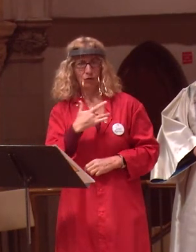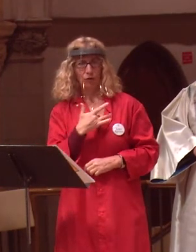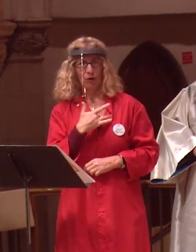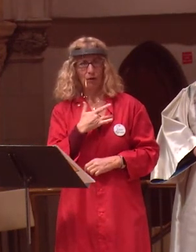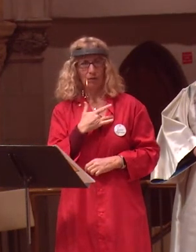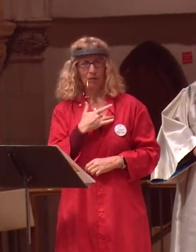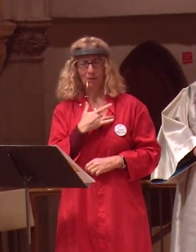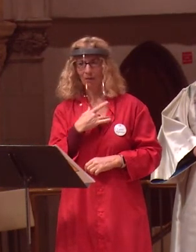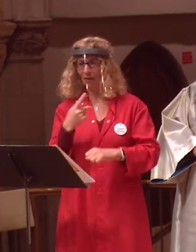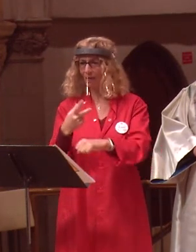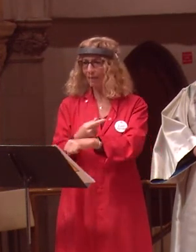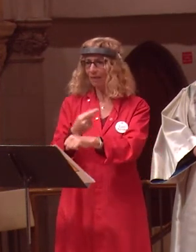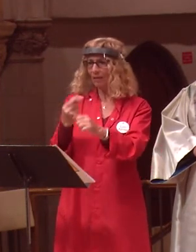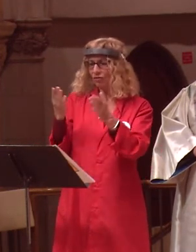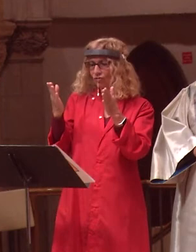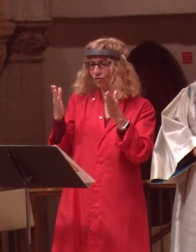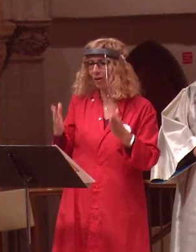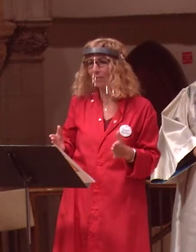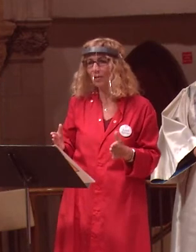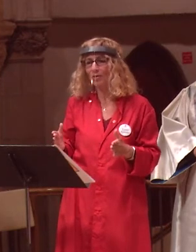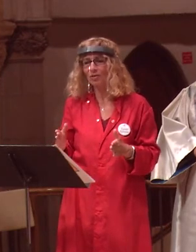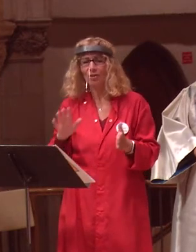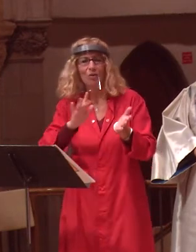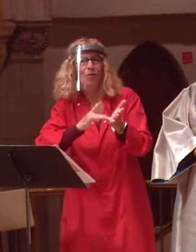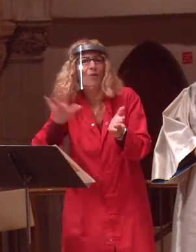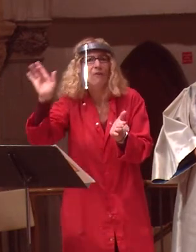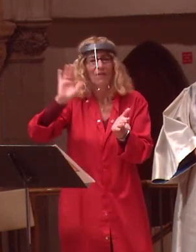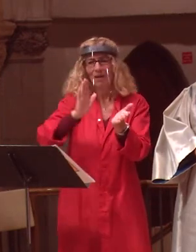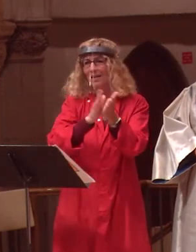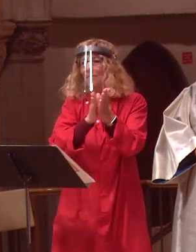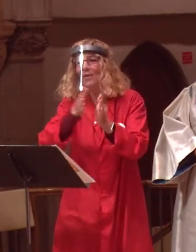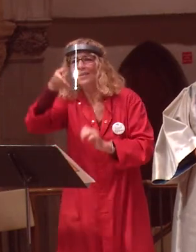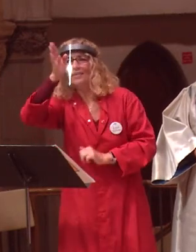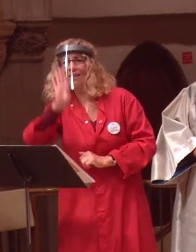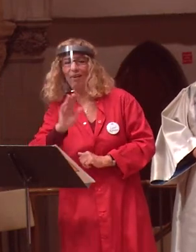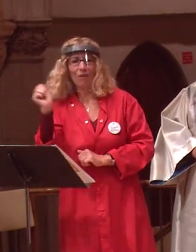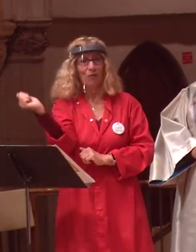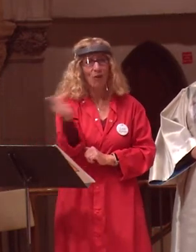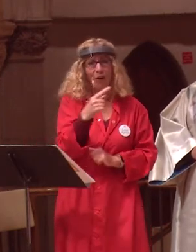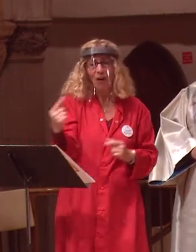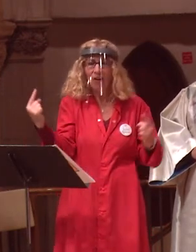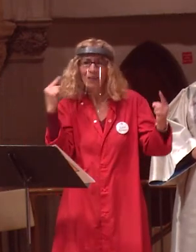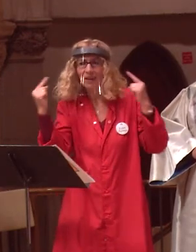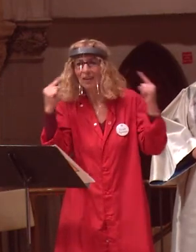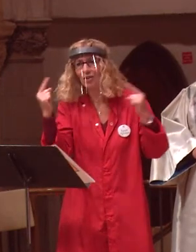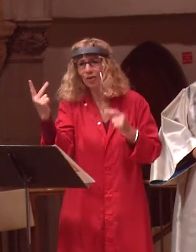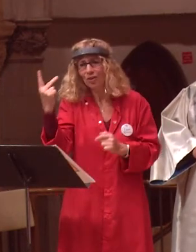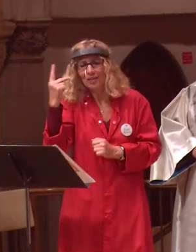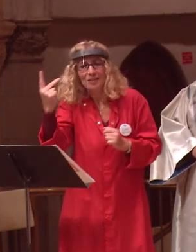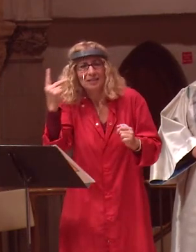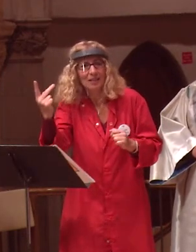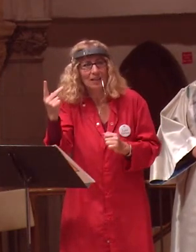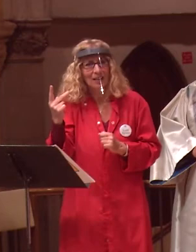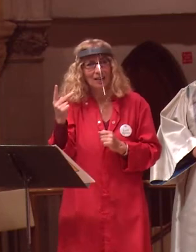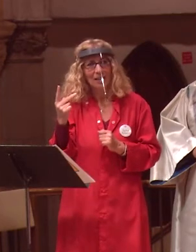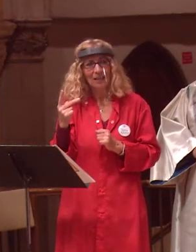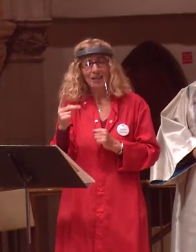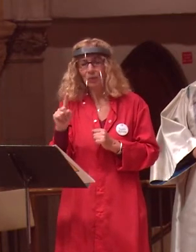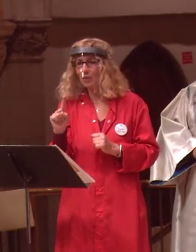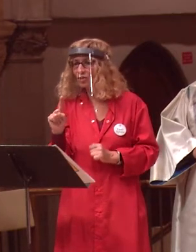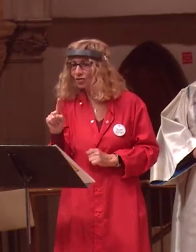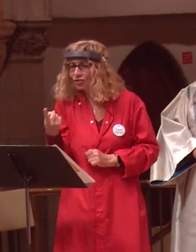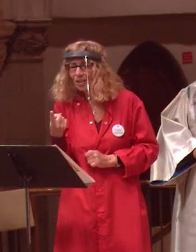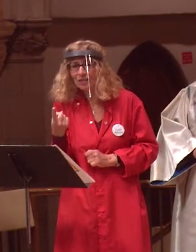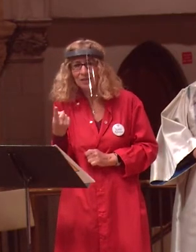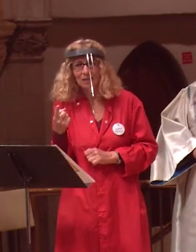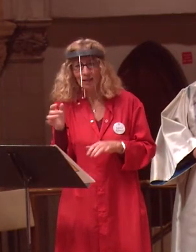The shepherds returned, glorifying and praising God for all they had heard and seen. It was just as it